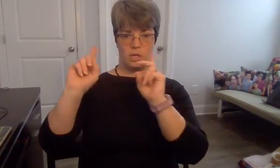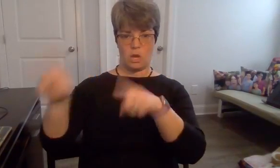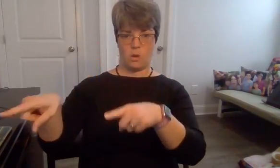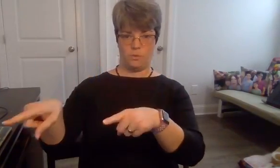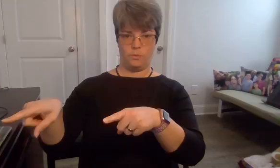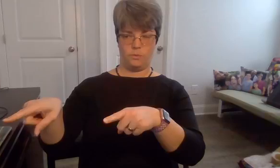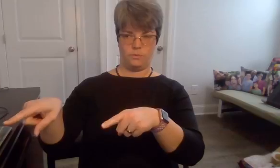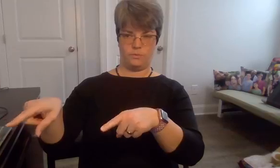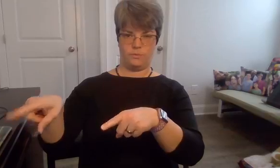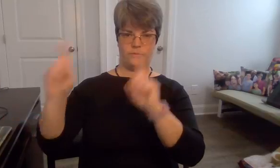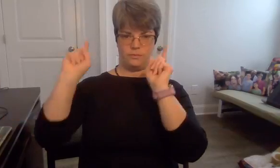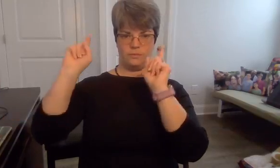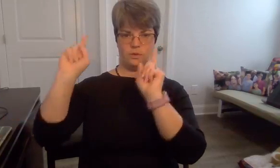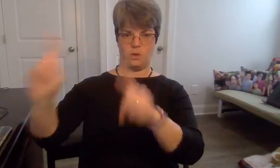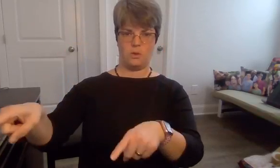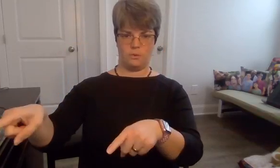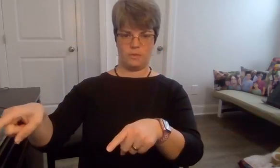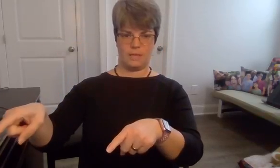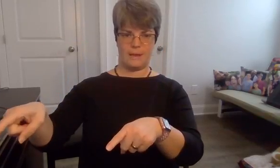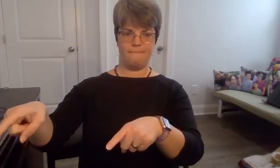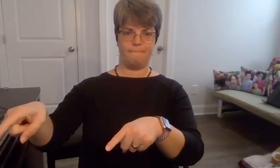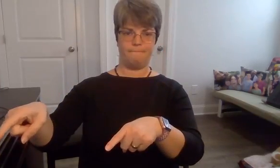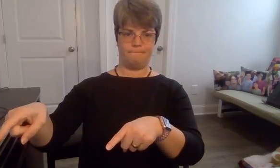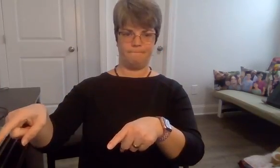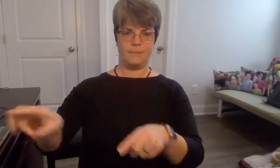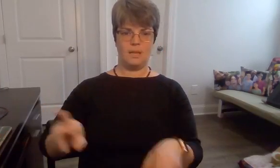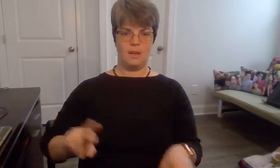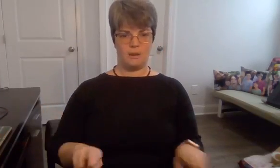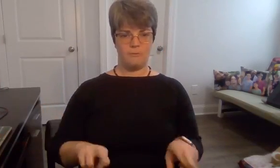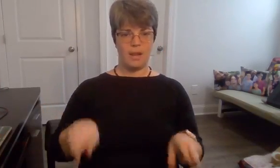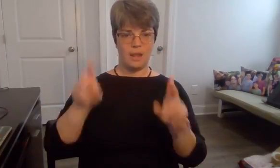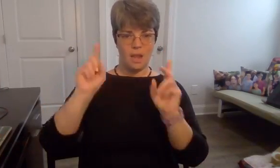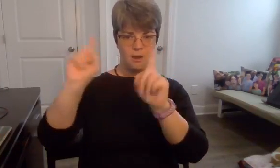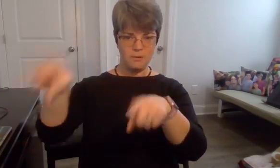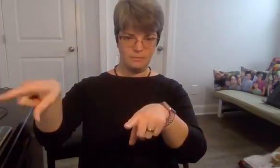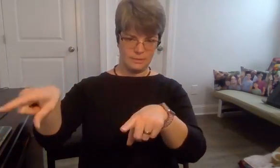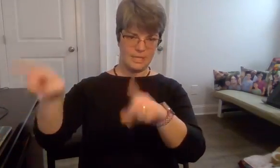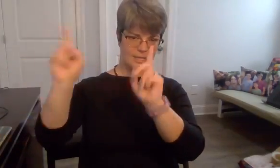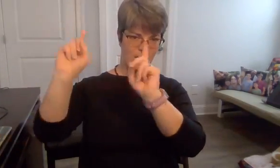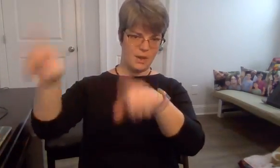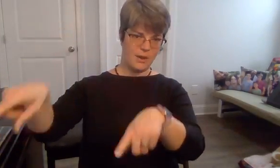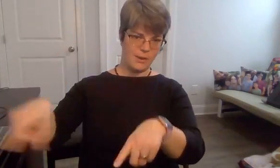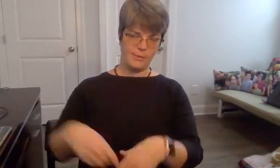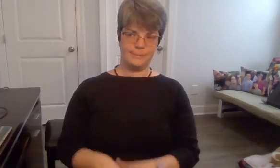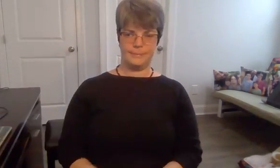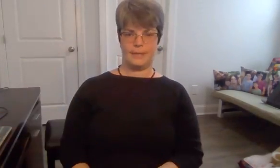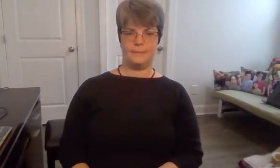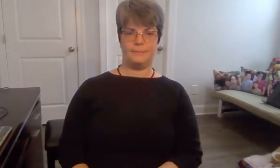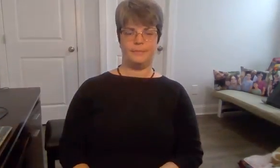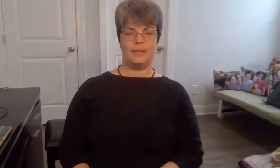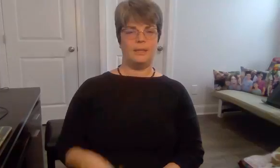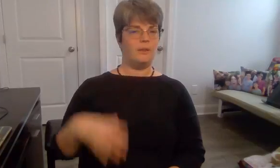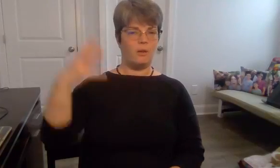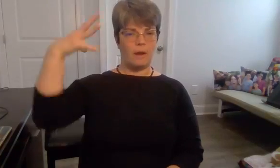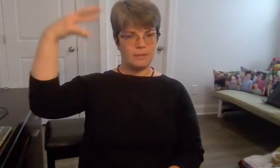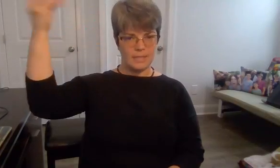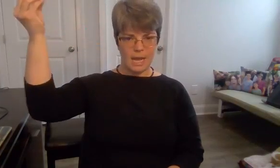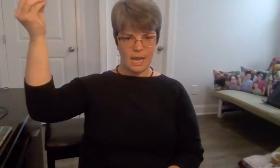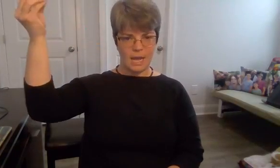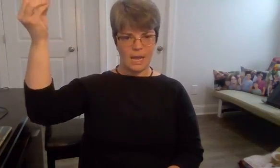go. Go, like that. Are you ready to go? Let's go. Yep. Go